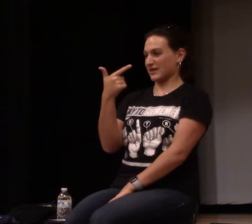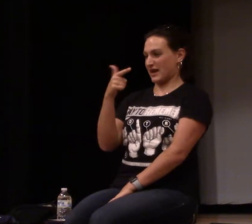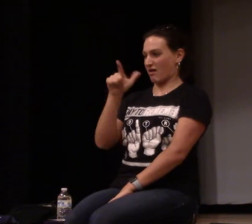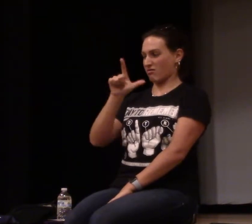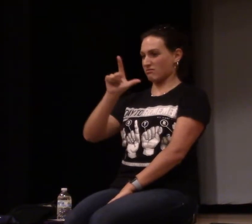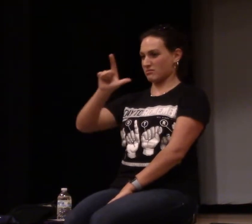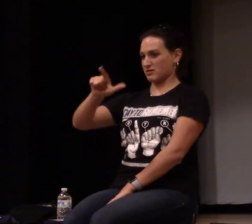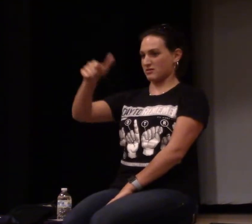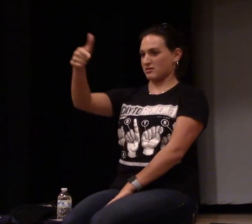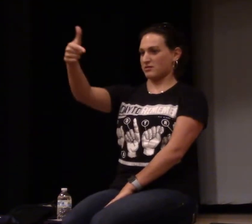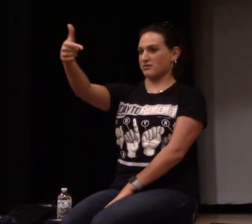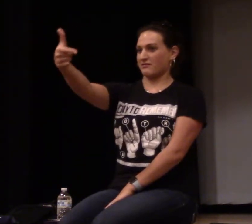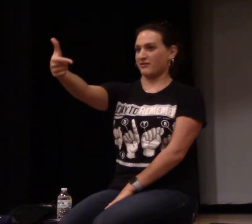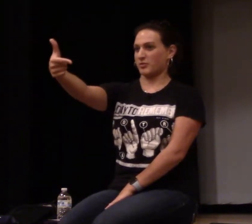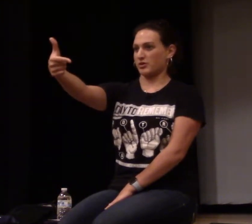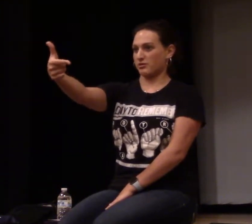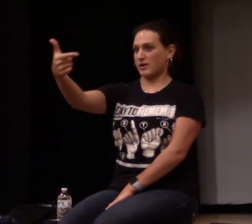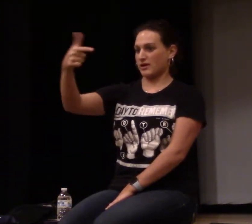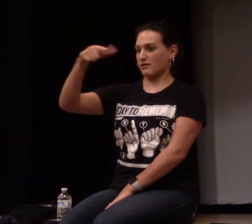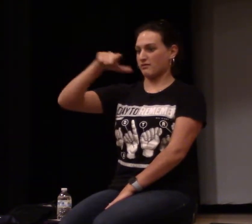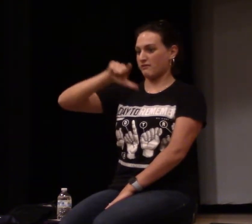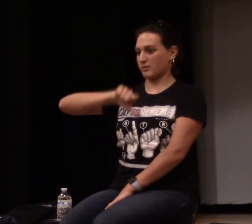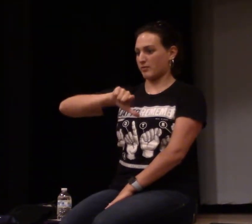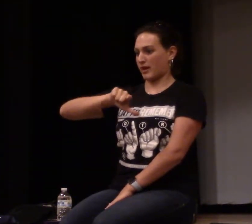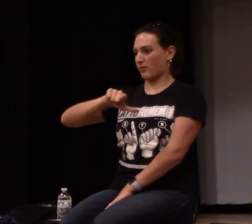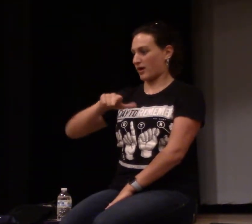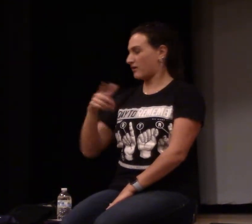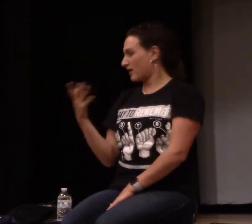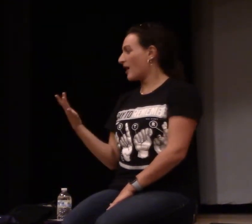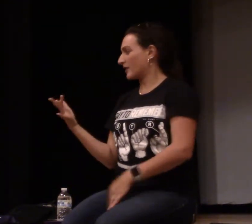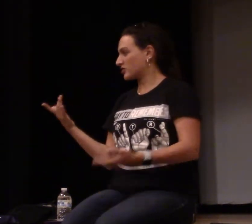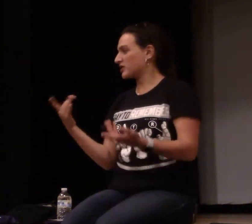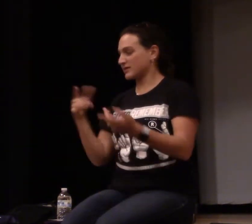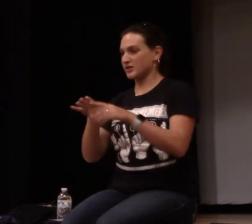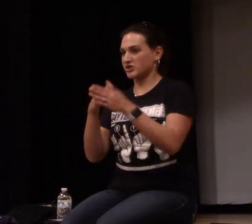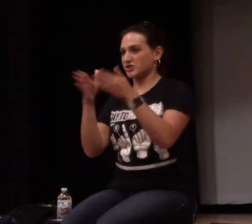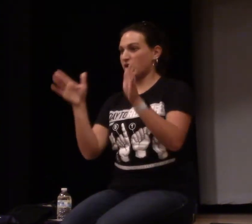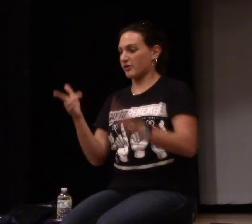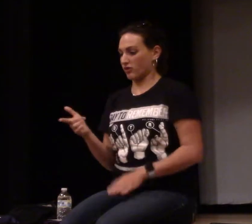L. Flip it your way, flip it my way, and then she does it just general,